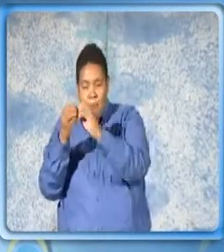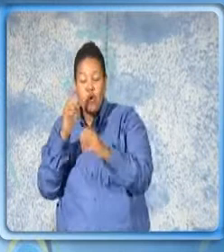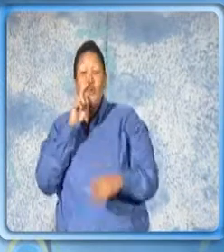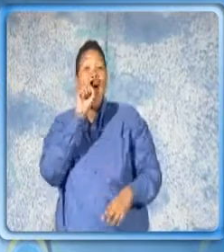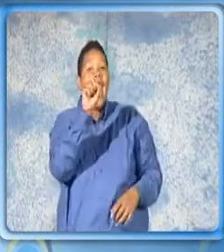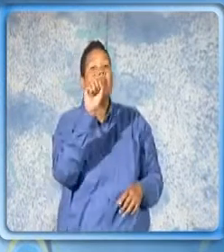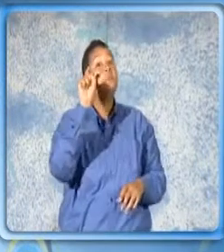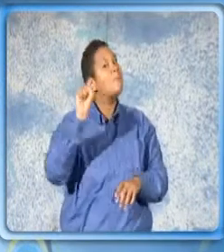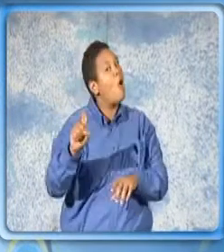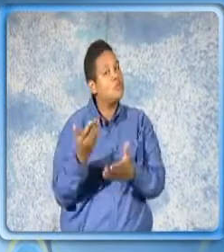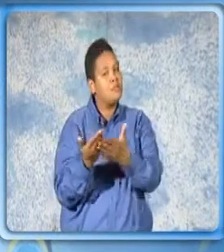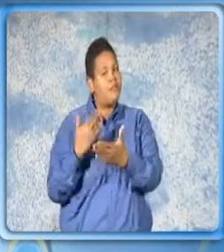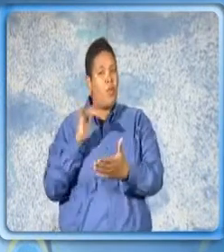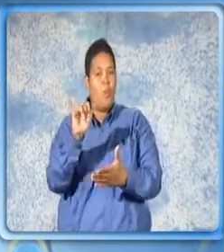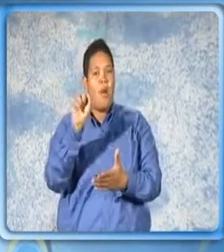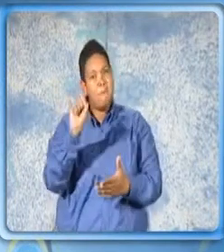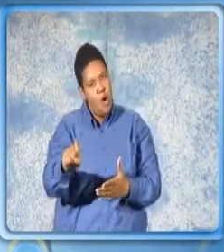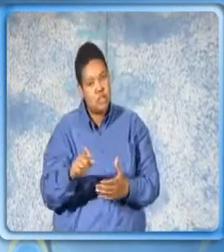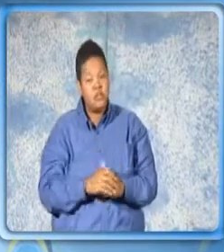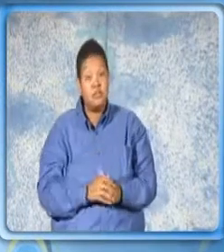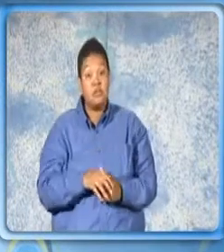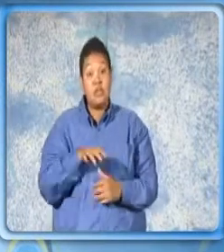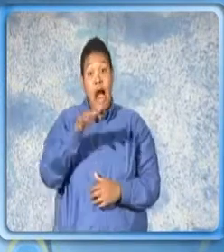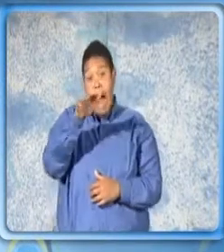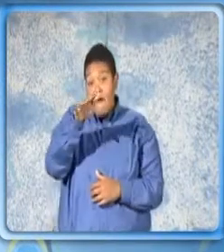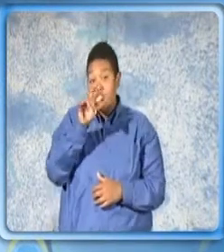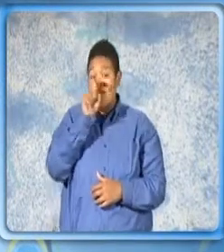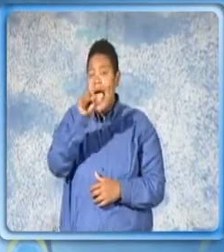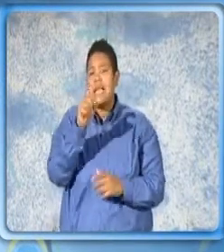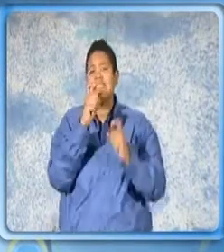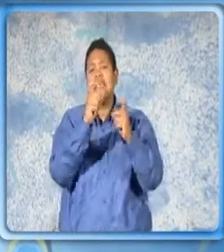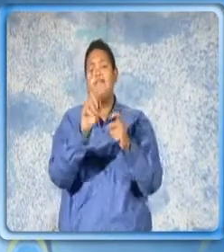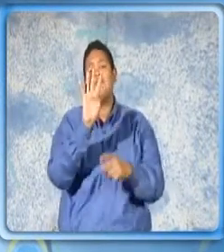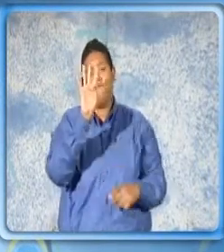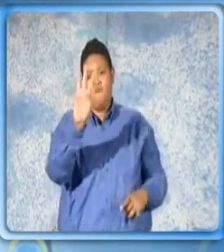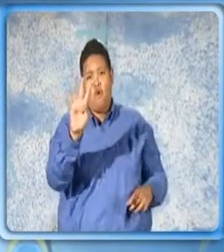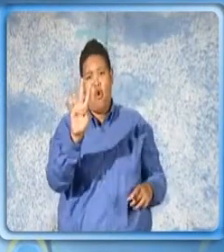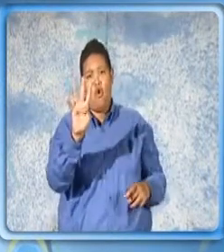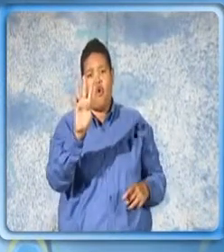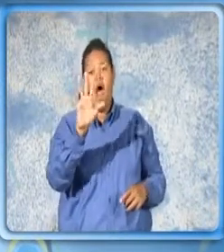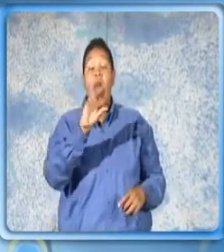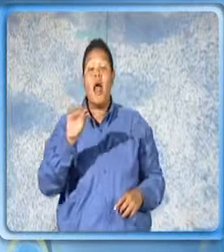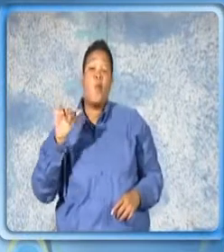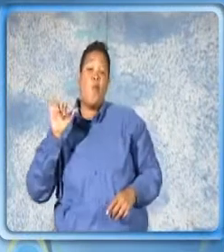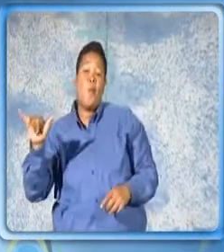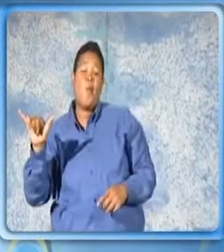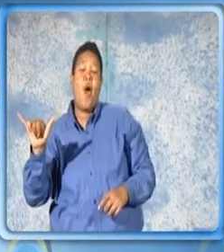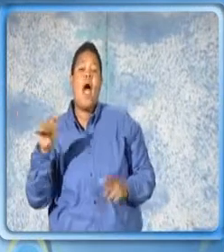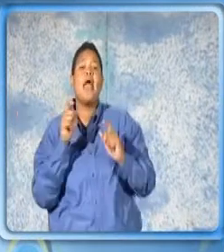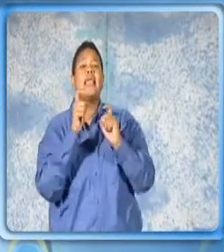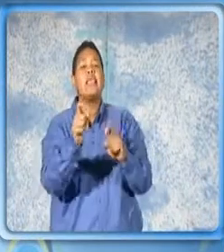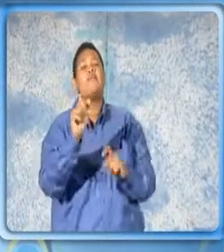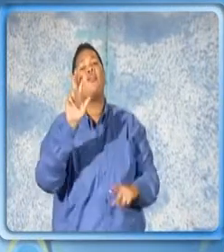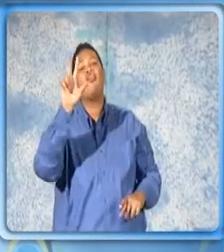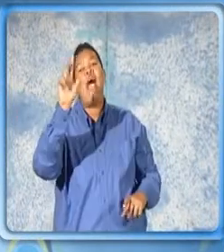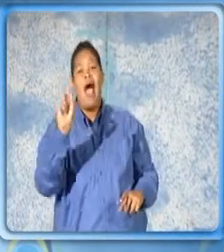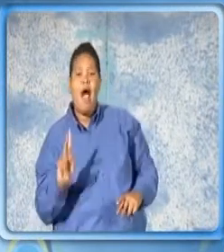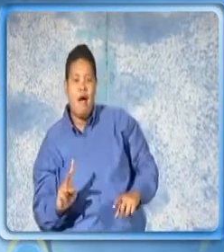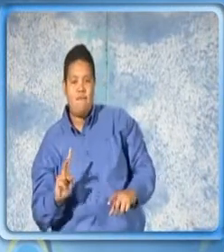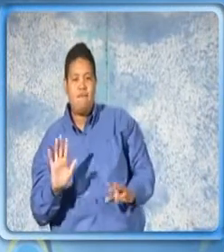y. Averaging the x coordinates gives us 4, and the y coordinates gives us